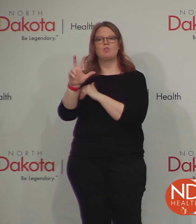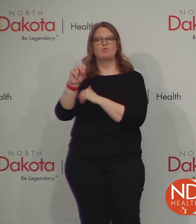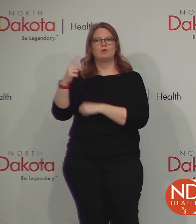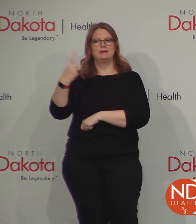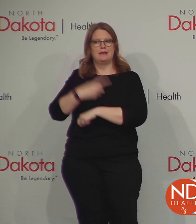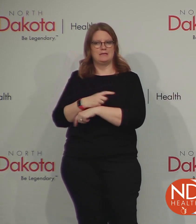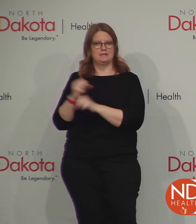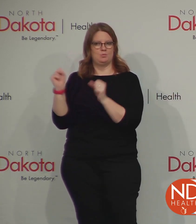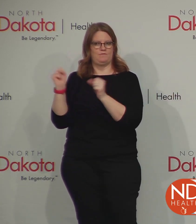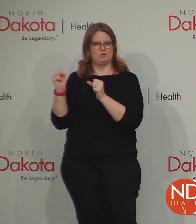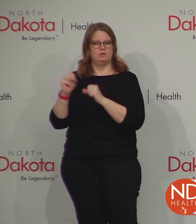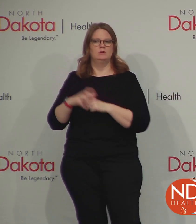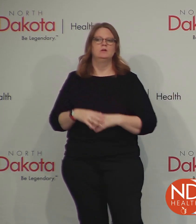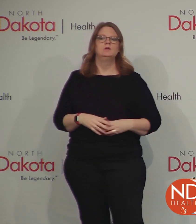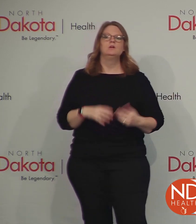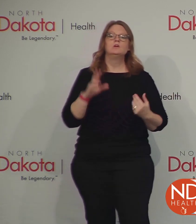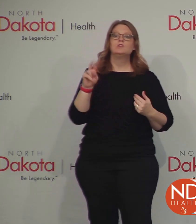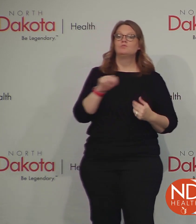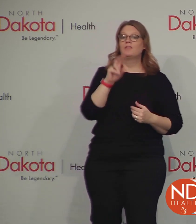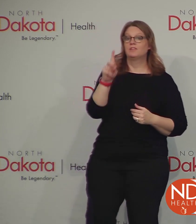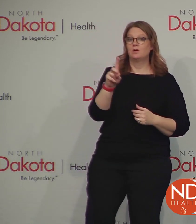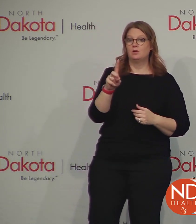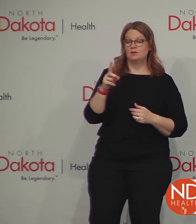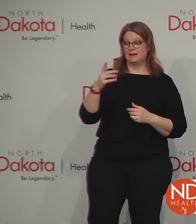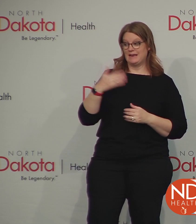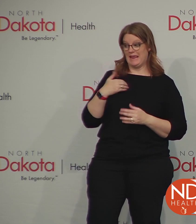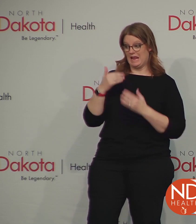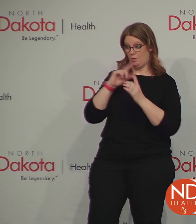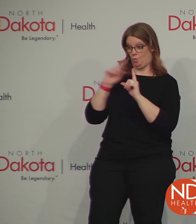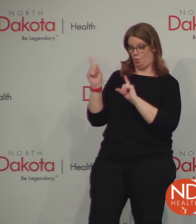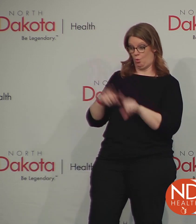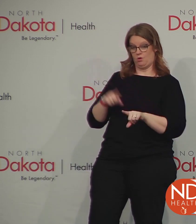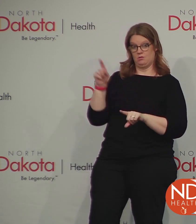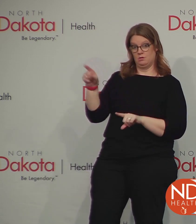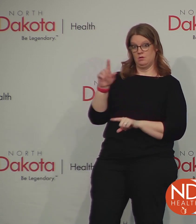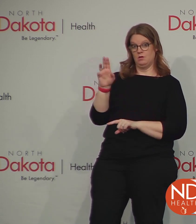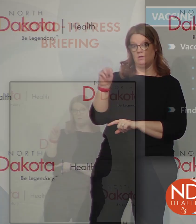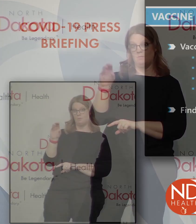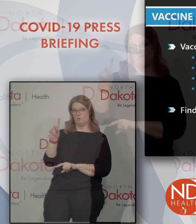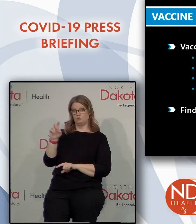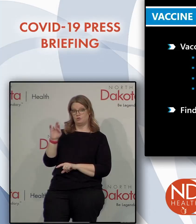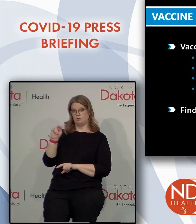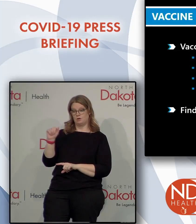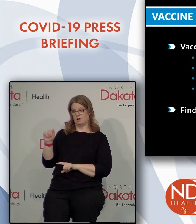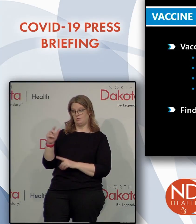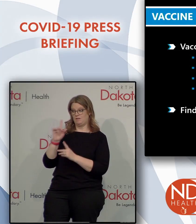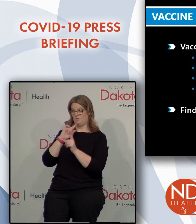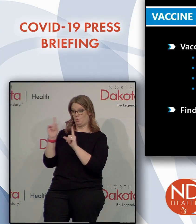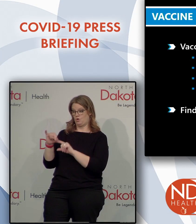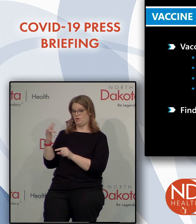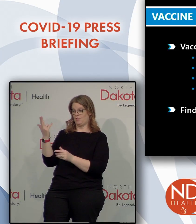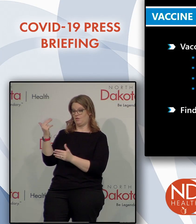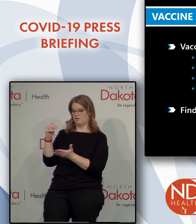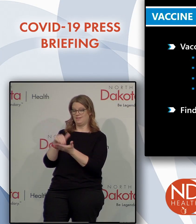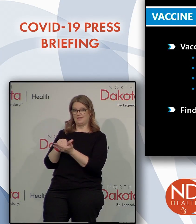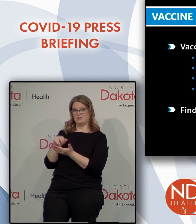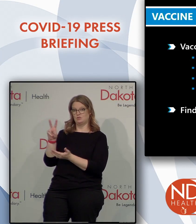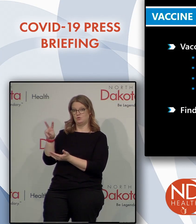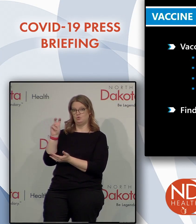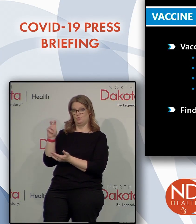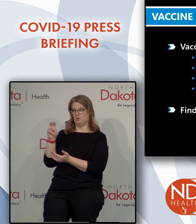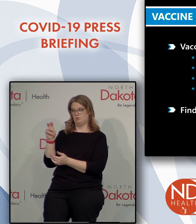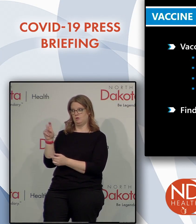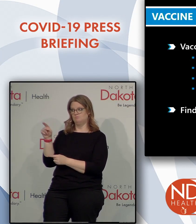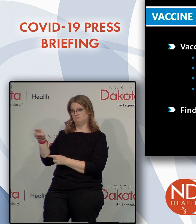stability. North Dakota has already placed our order for the Moderna vaccine. We've ordered 13,200 doses